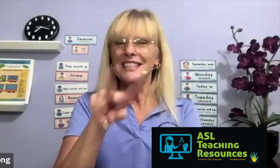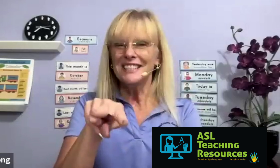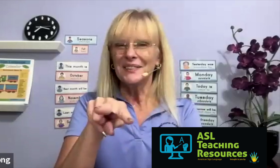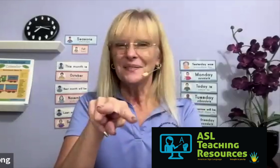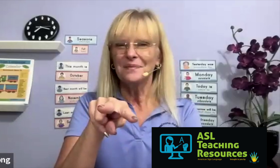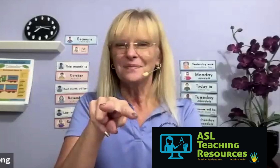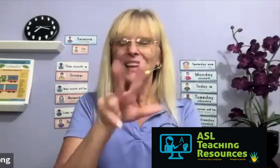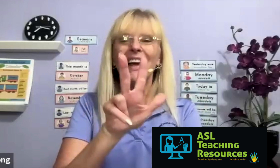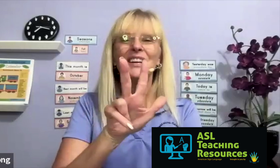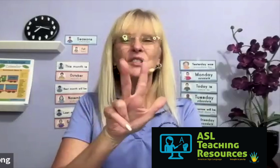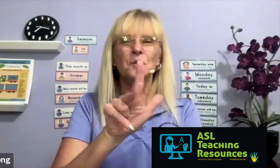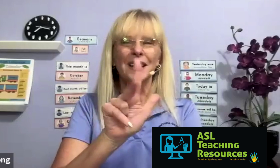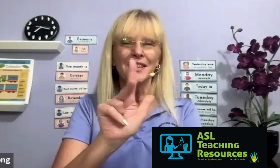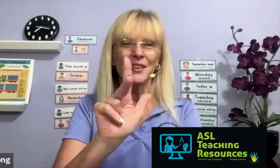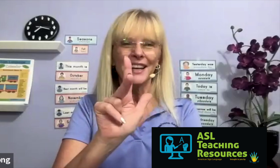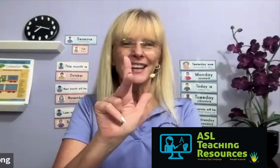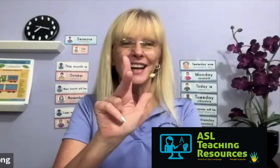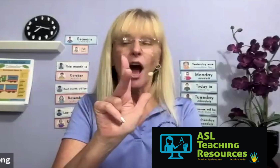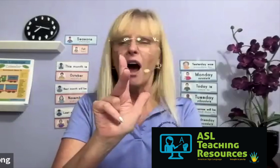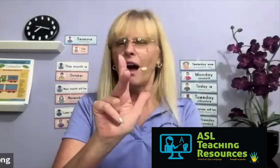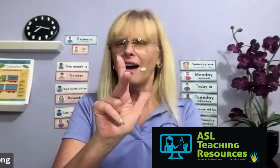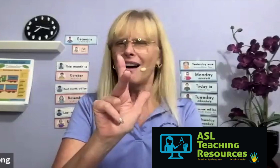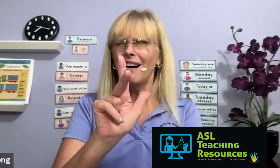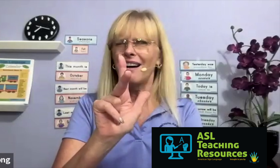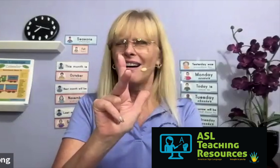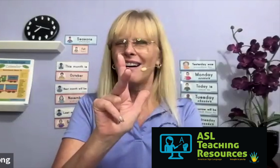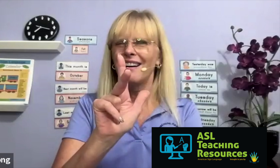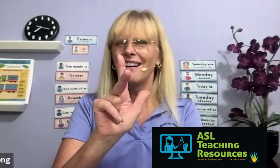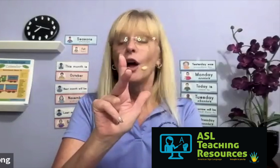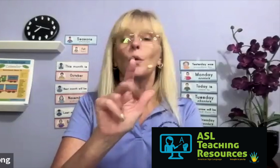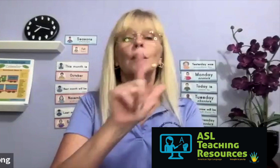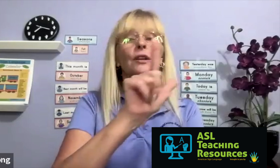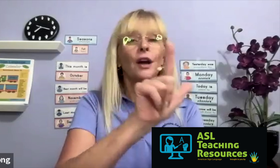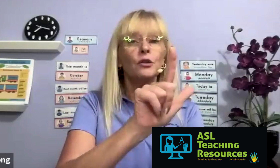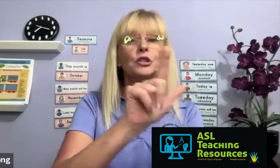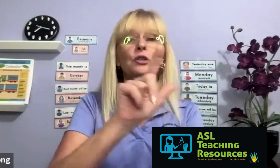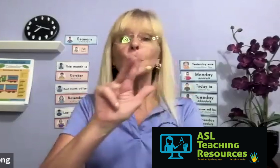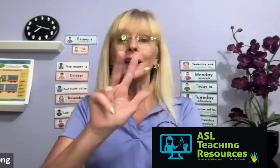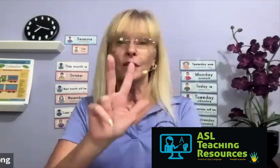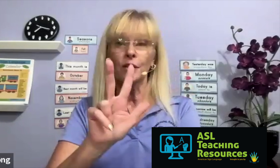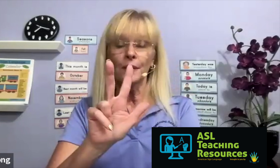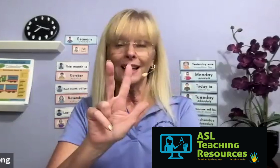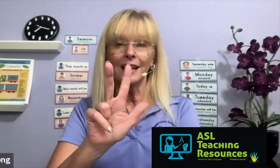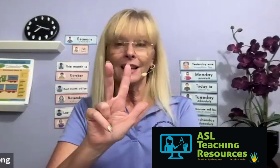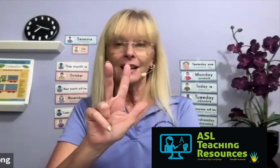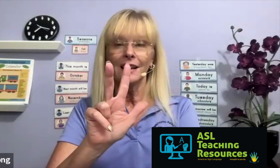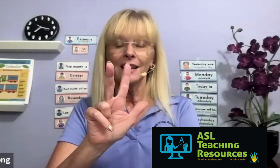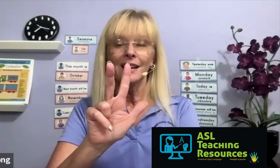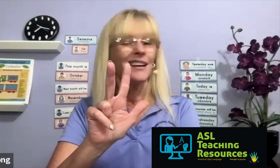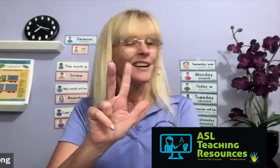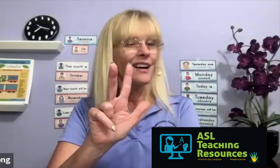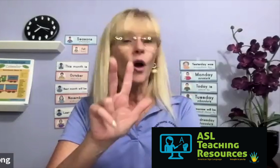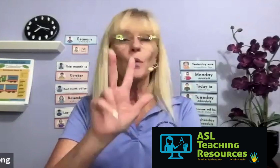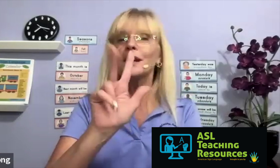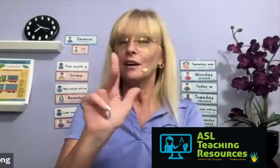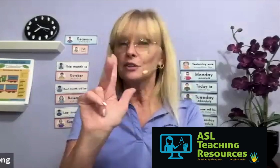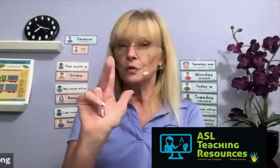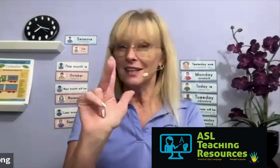22, 23. We could go 2 and 3, or we could go